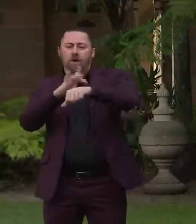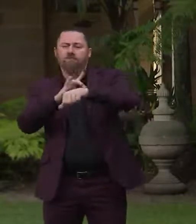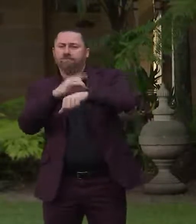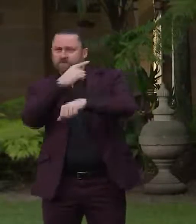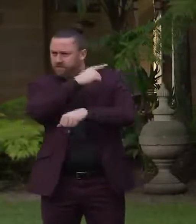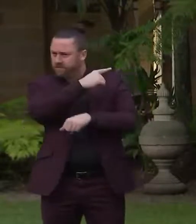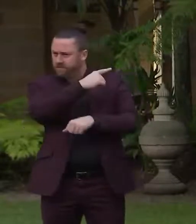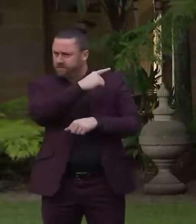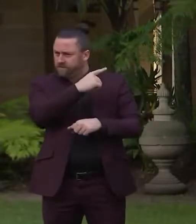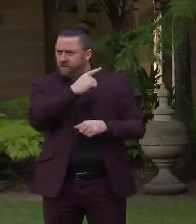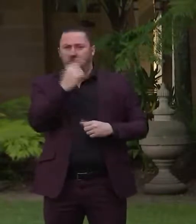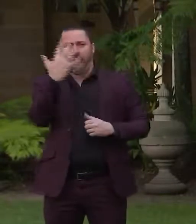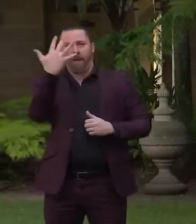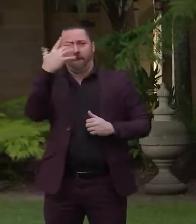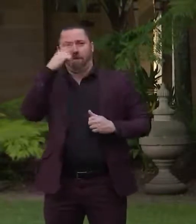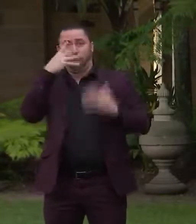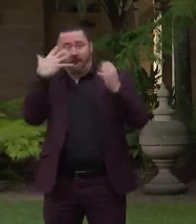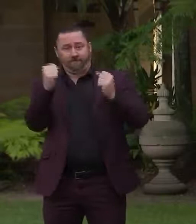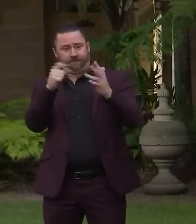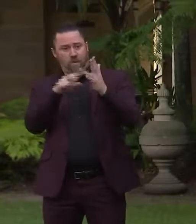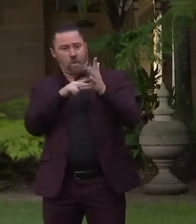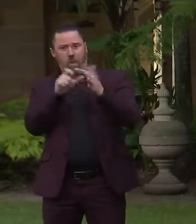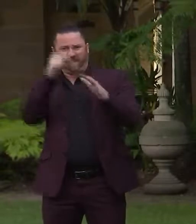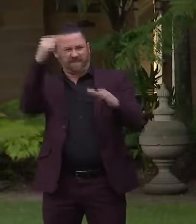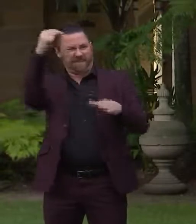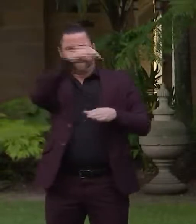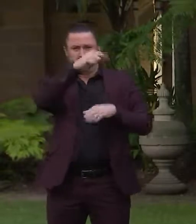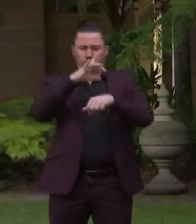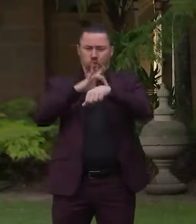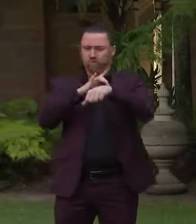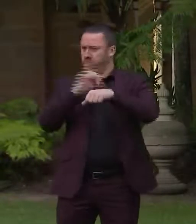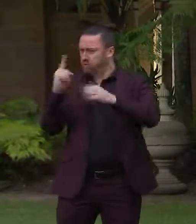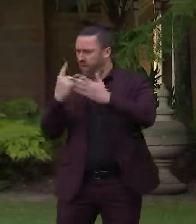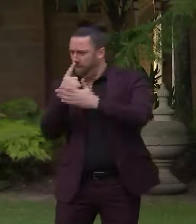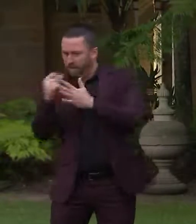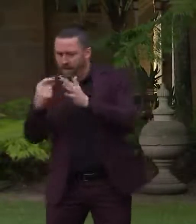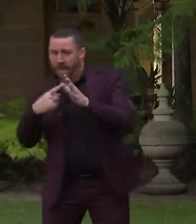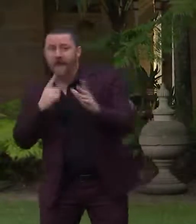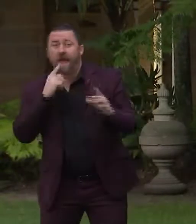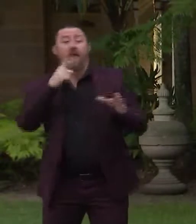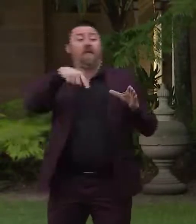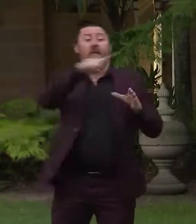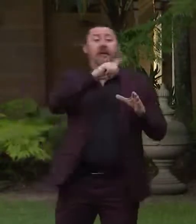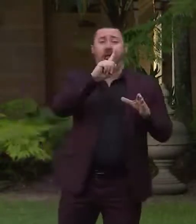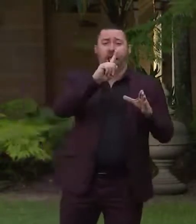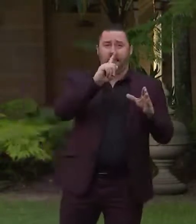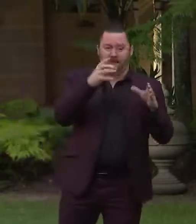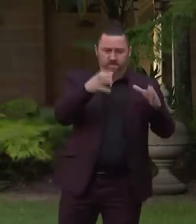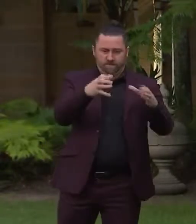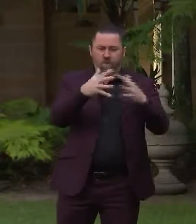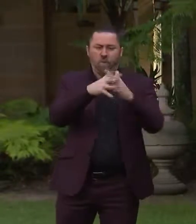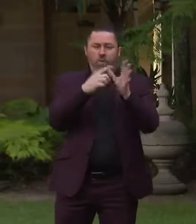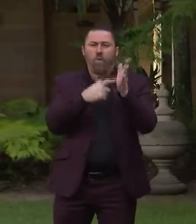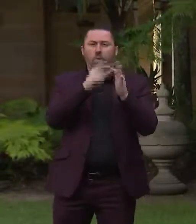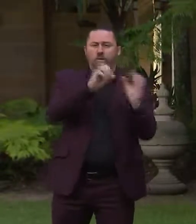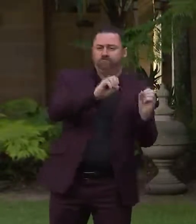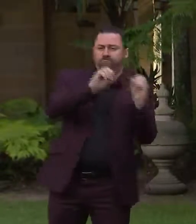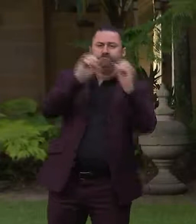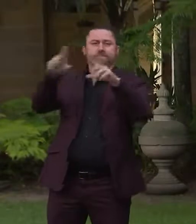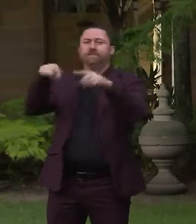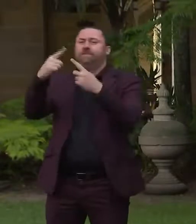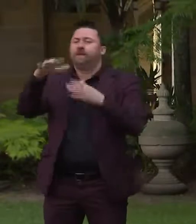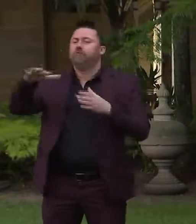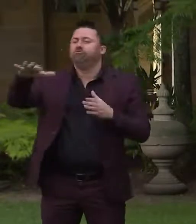COVID patients does the PA deal with, and what's happening now with that? Right, so we've moved them elsewhere in the hospital at the moment, and we're